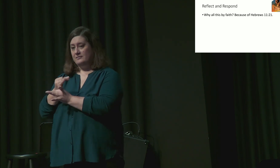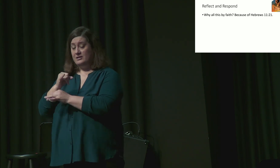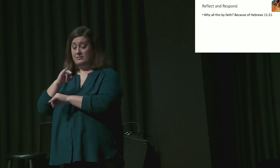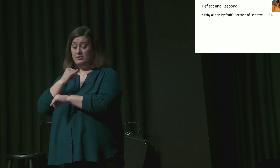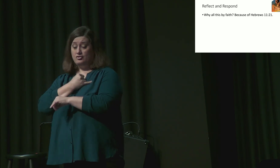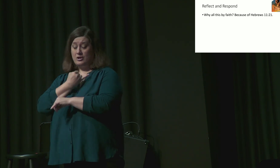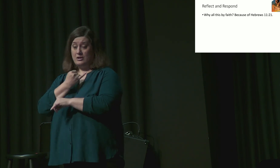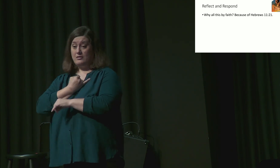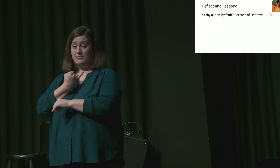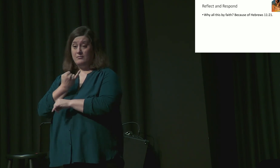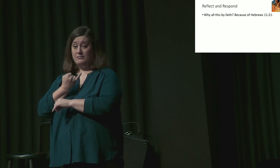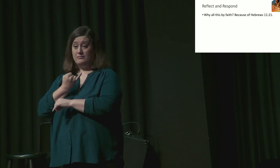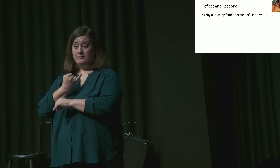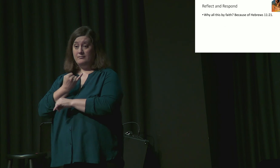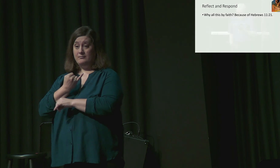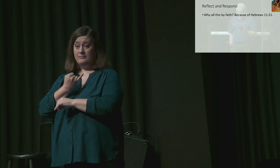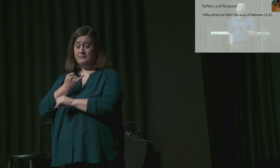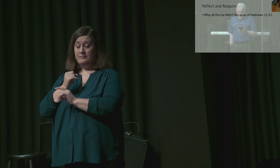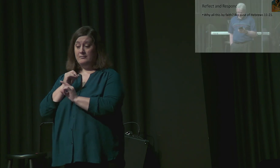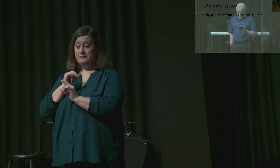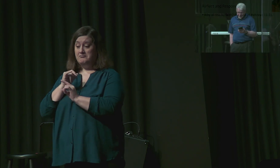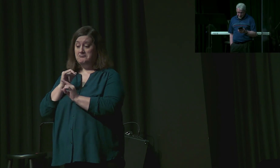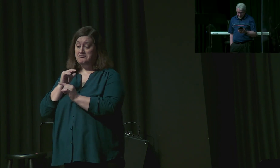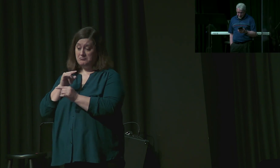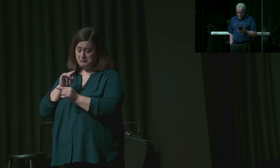Jacob, when dying,